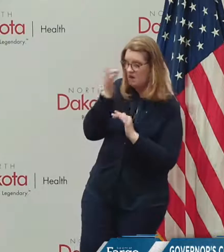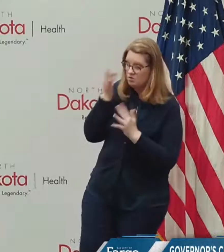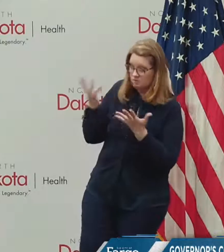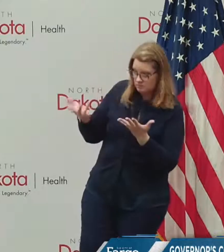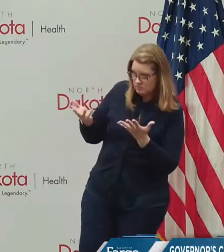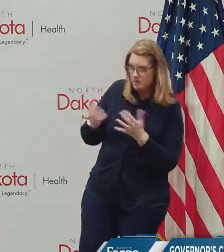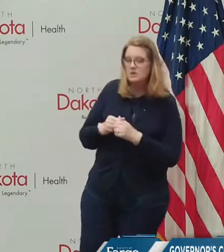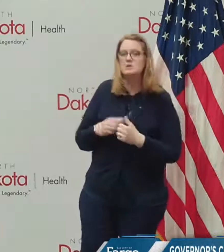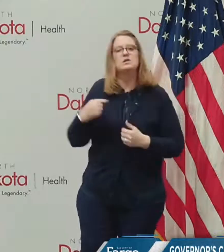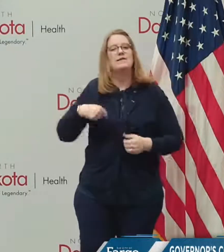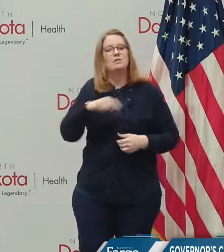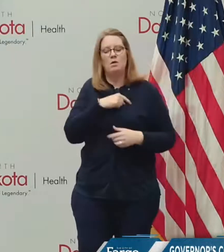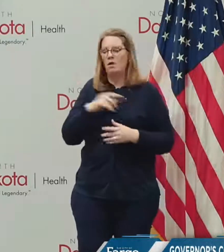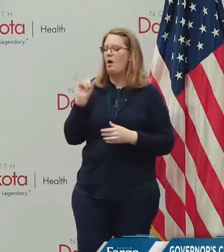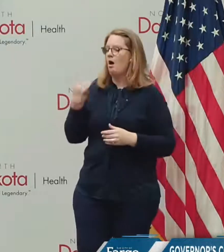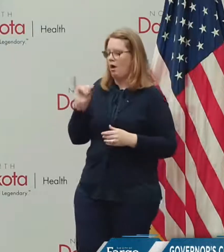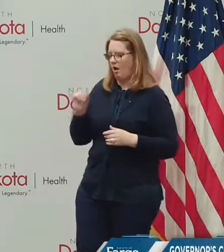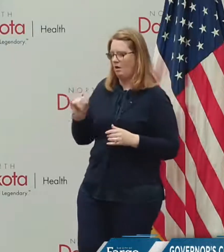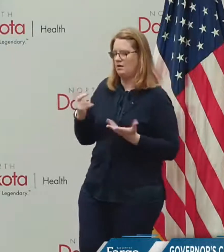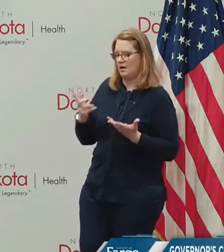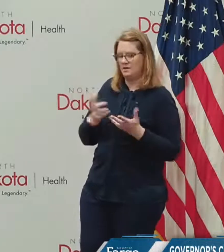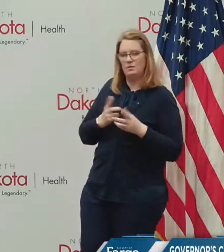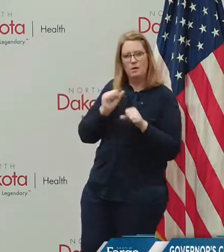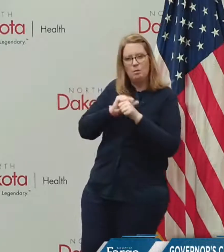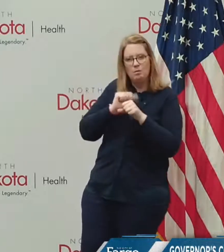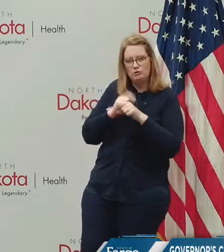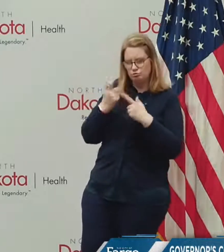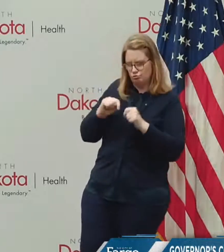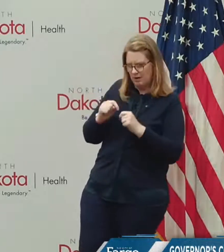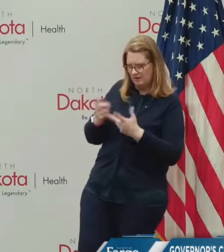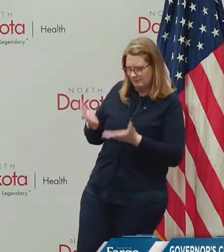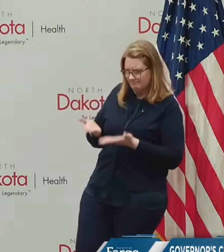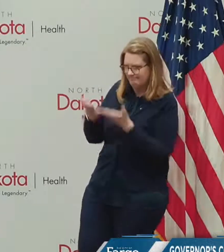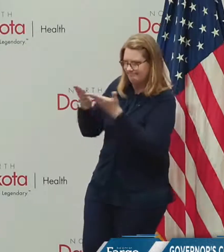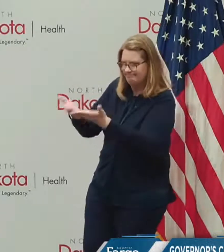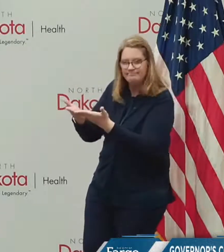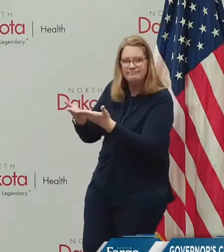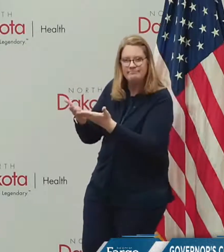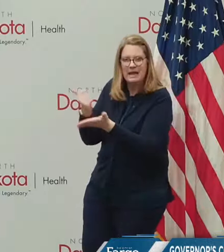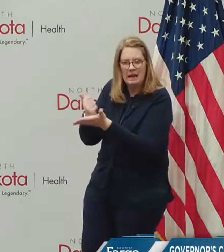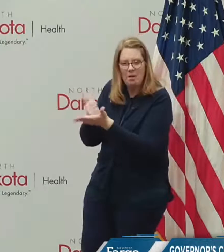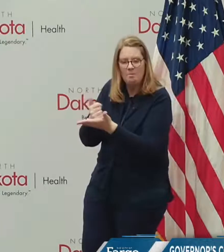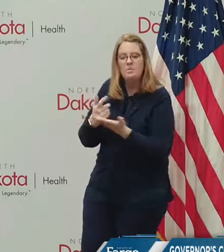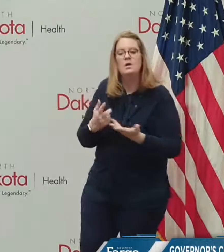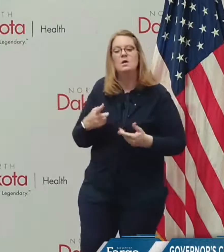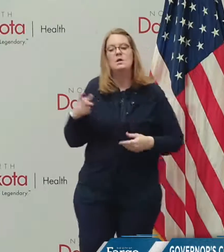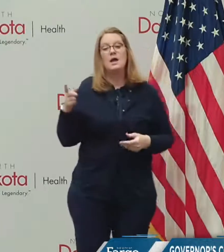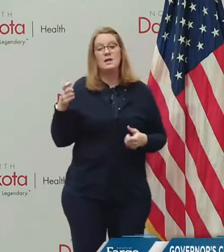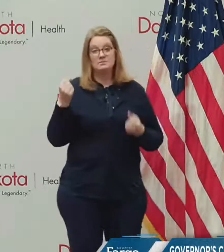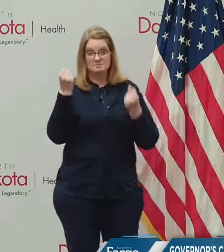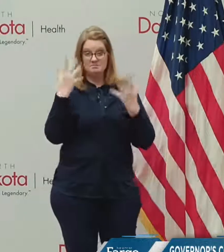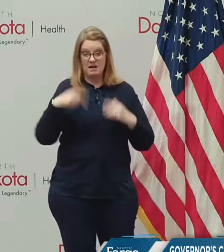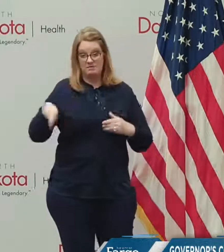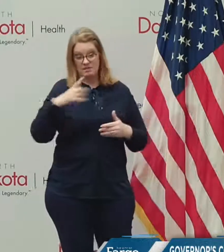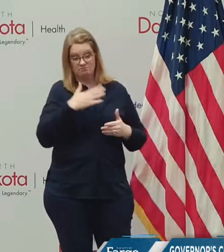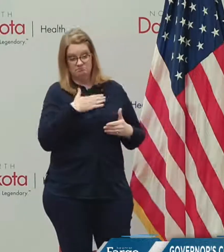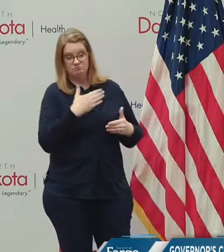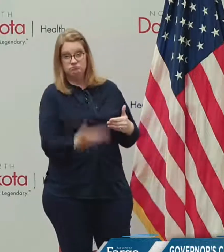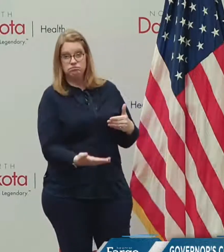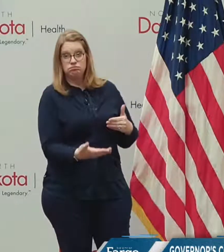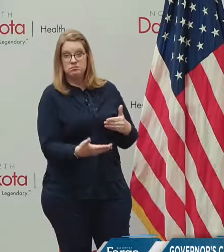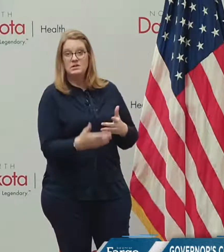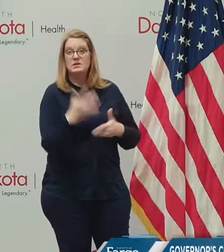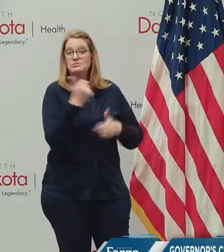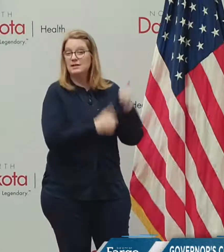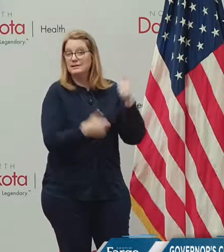making sure that they've got the resources that they need. And many of them have stepped up with their either by executive action or through their city